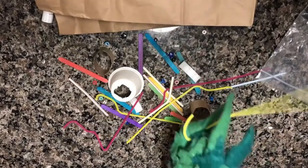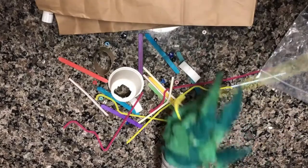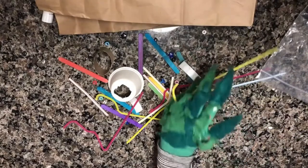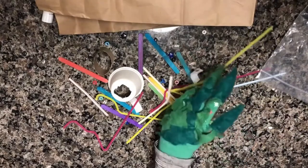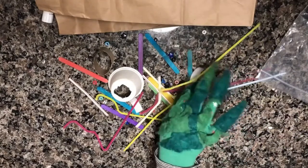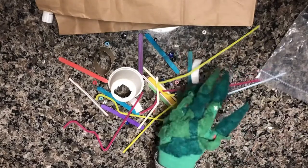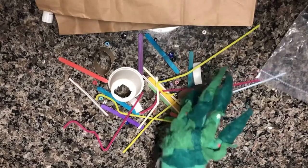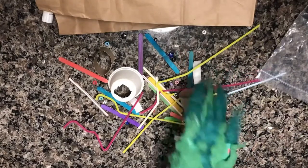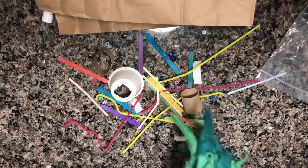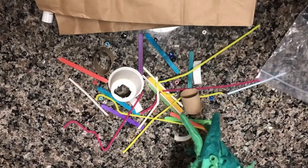Let's see.